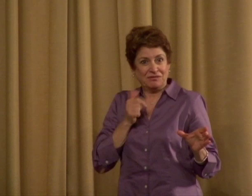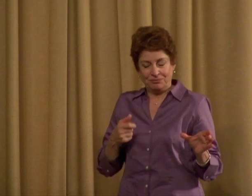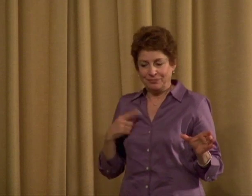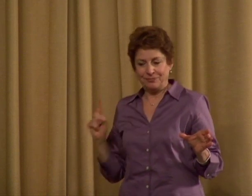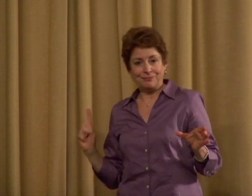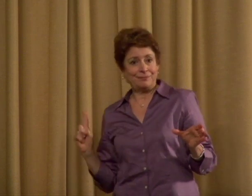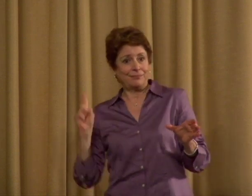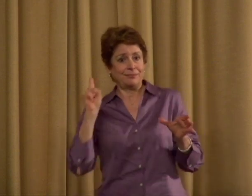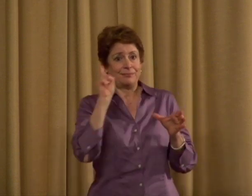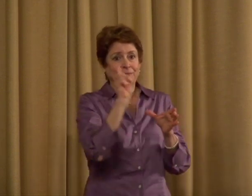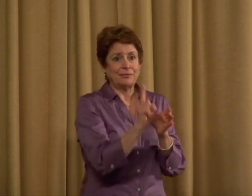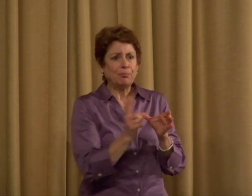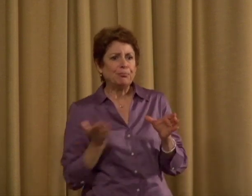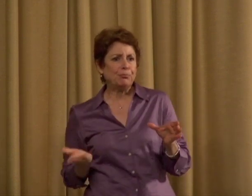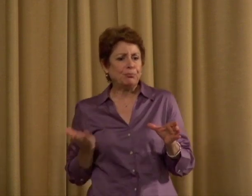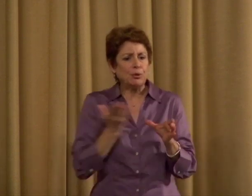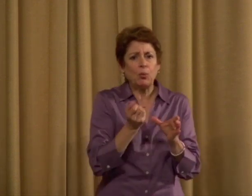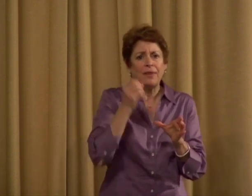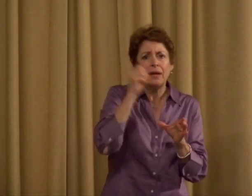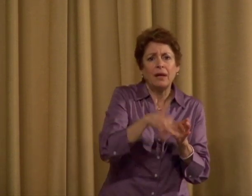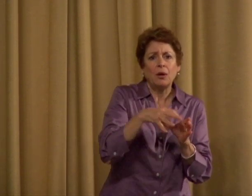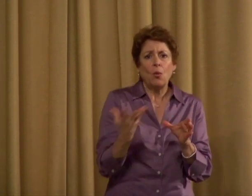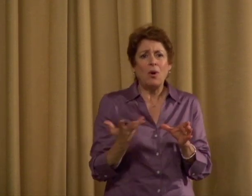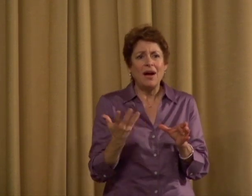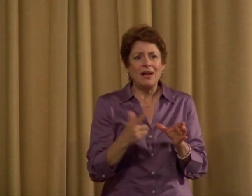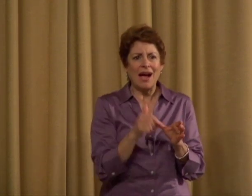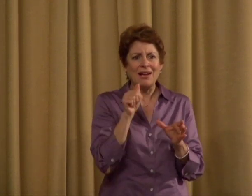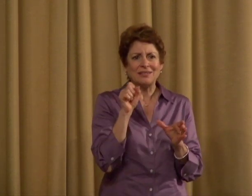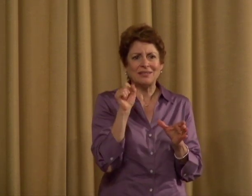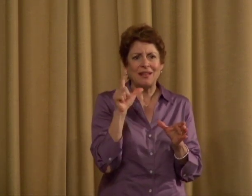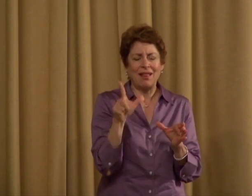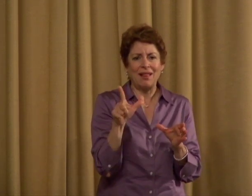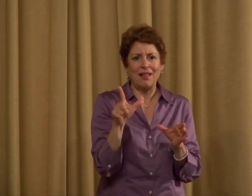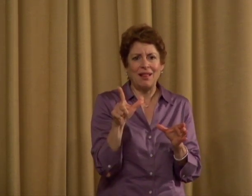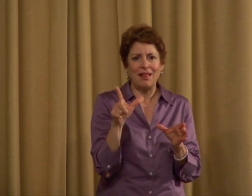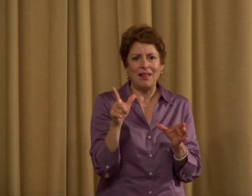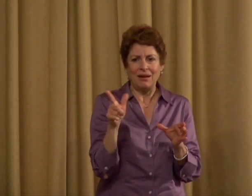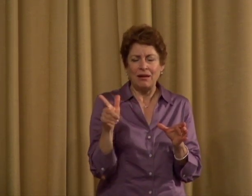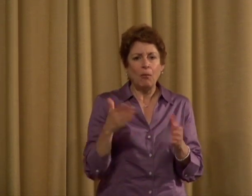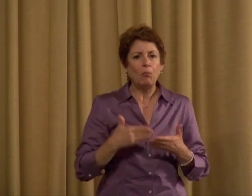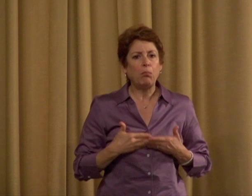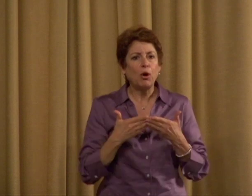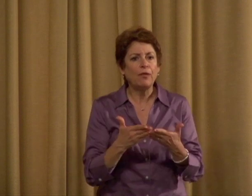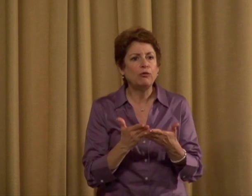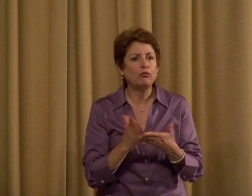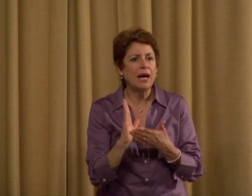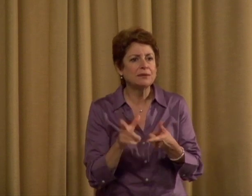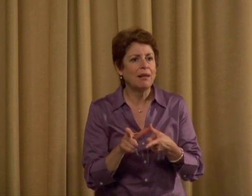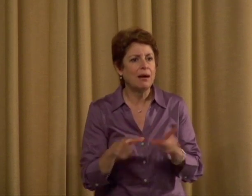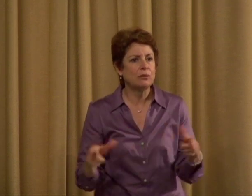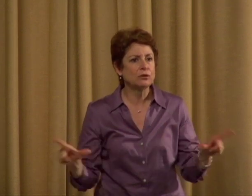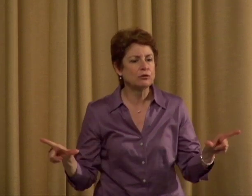character. They have a deaf advisor brought to this resource and